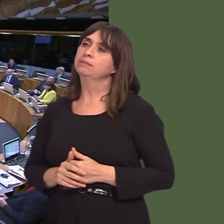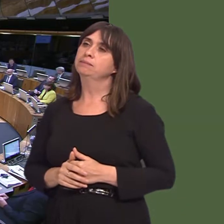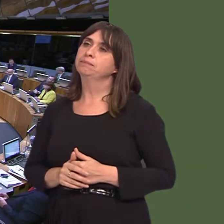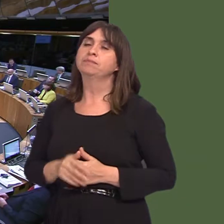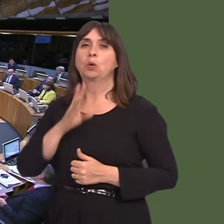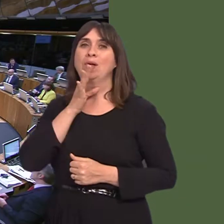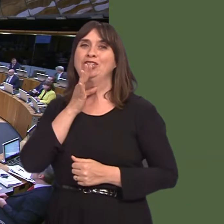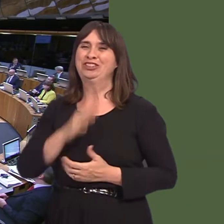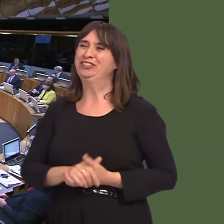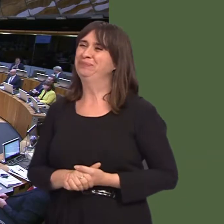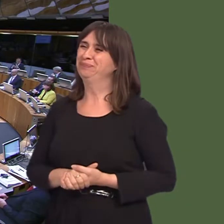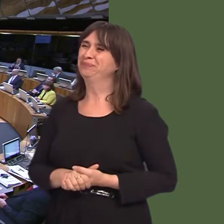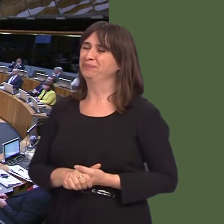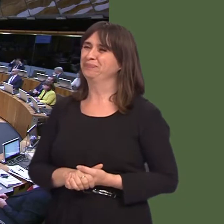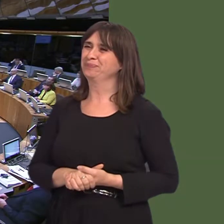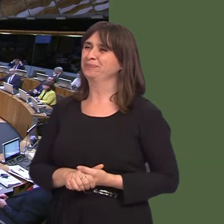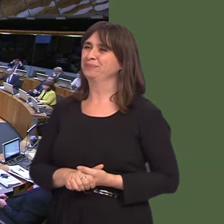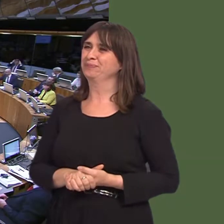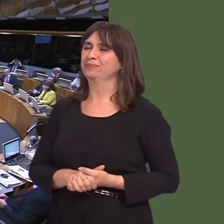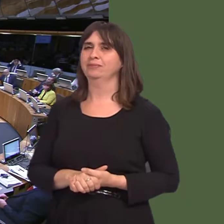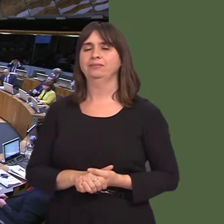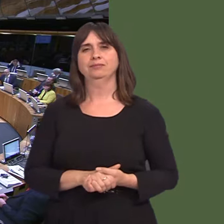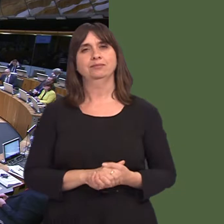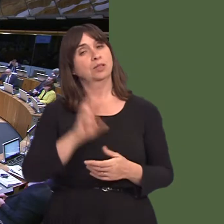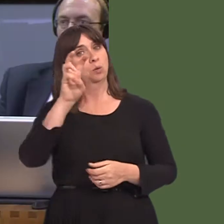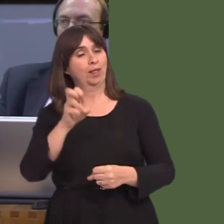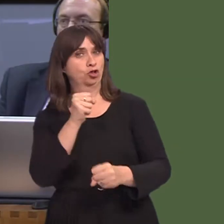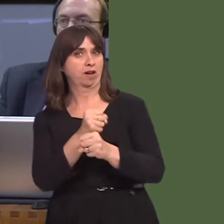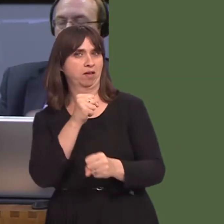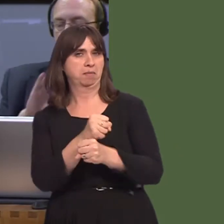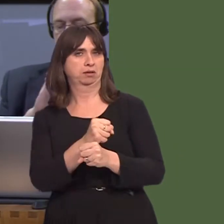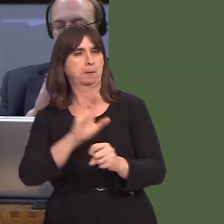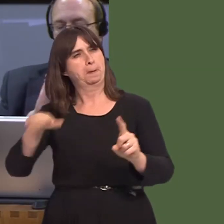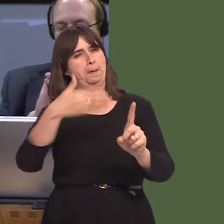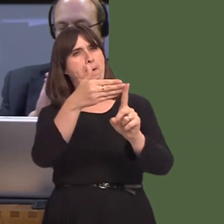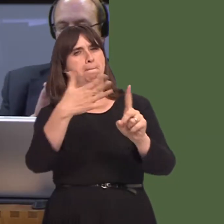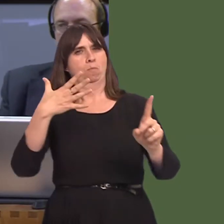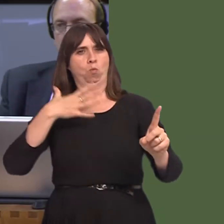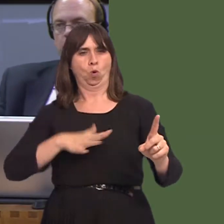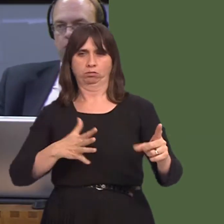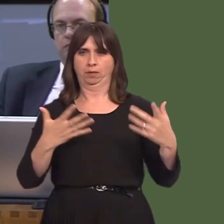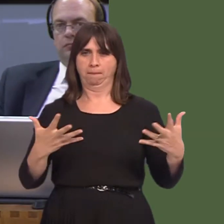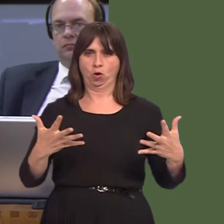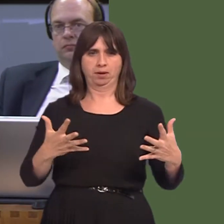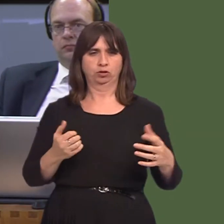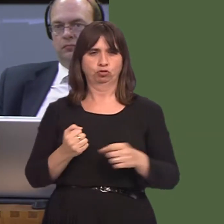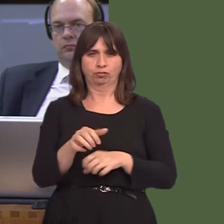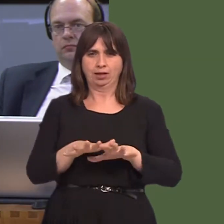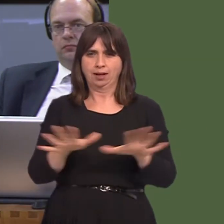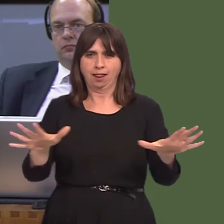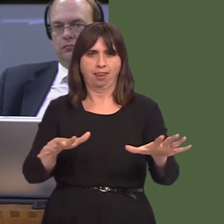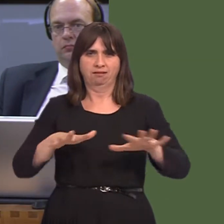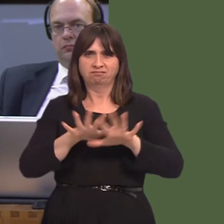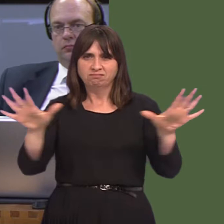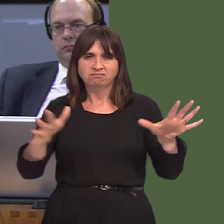First Minister, I'm sure one of the key objectives of the Welsh Government is to upgrade the current infrastructure in order to